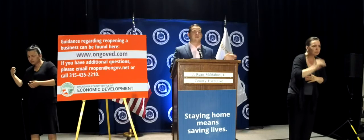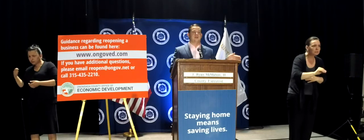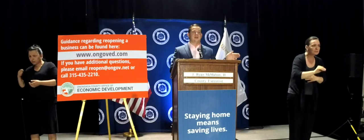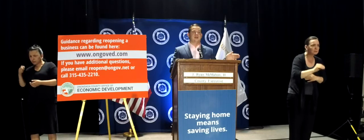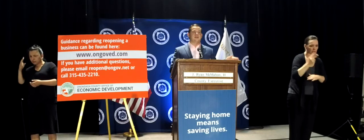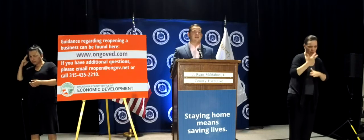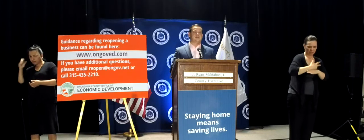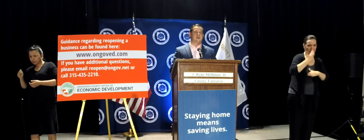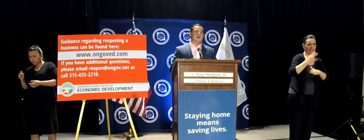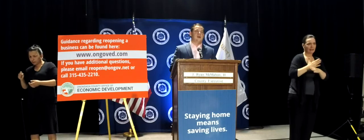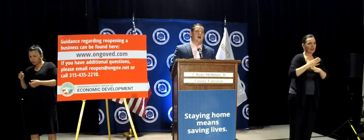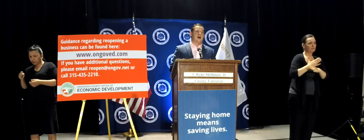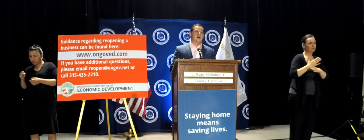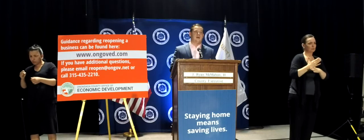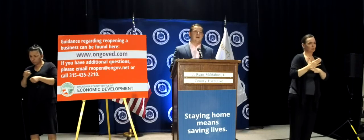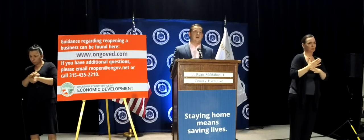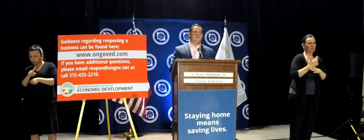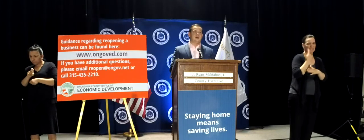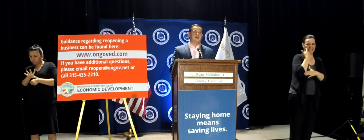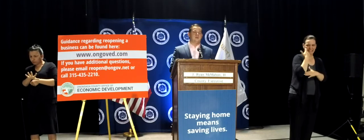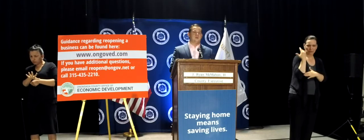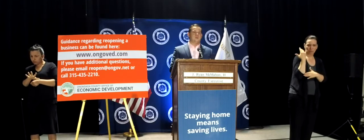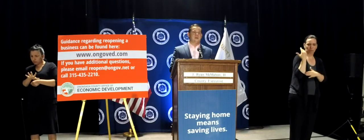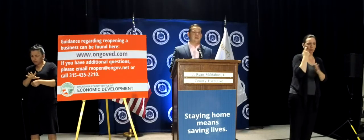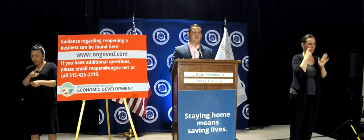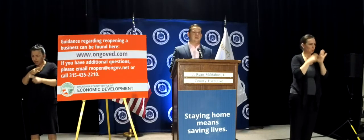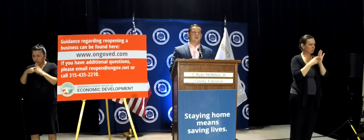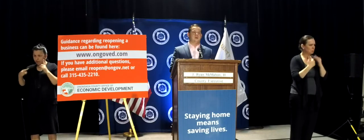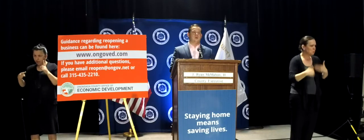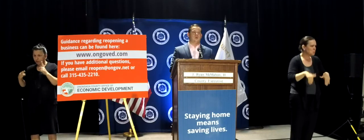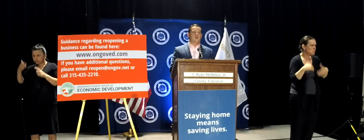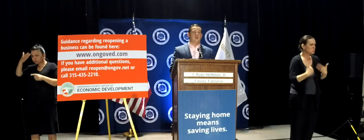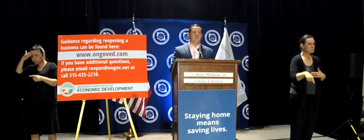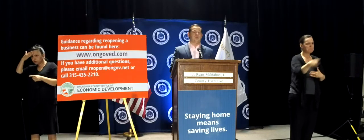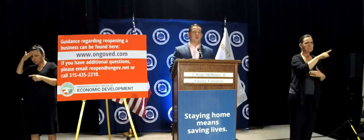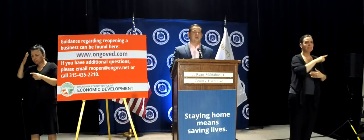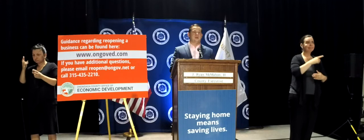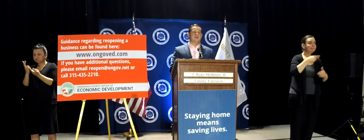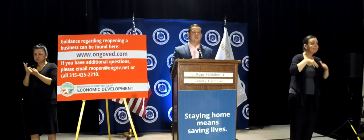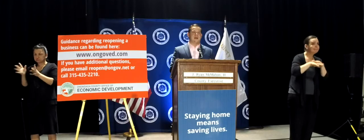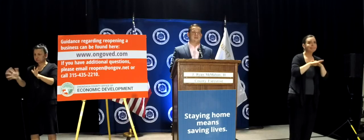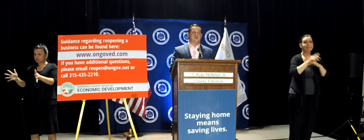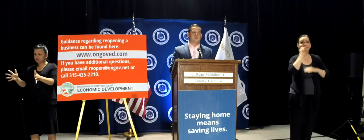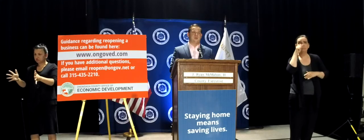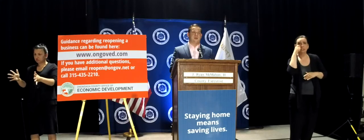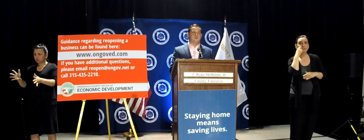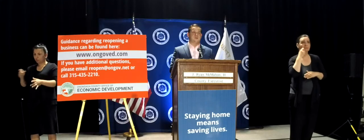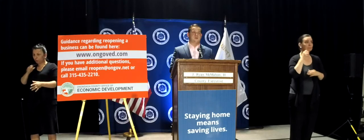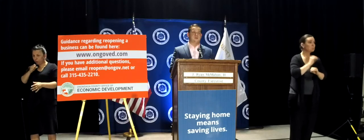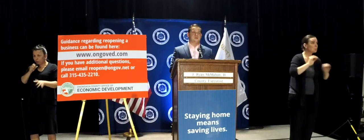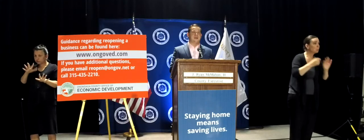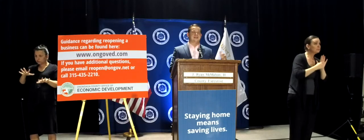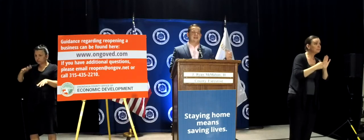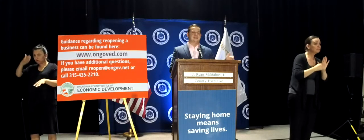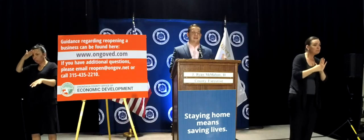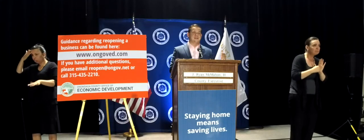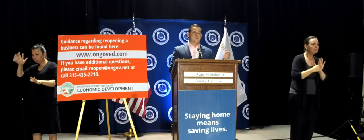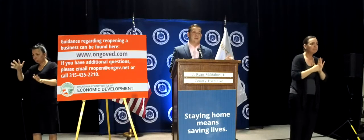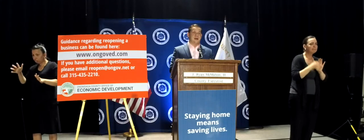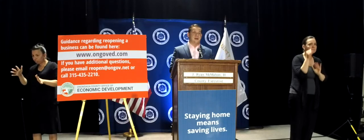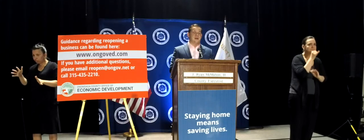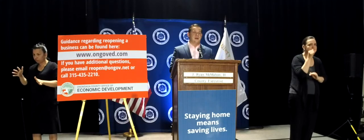straight days of light cases, many of those being employees at senior-related facilities